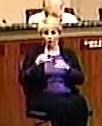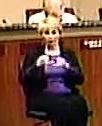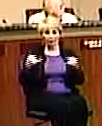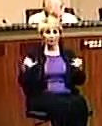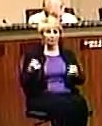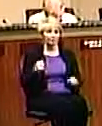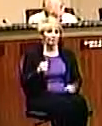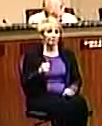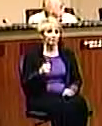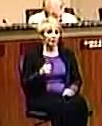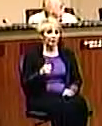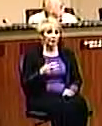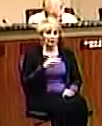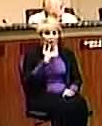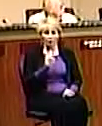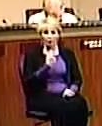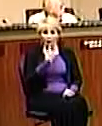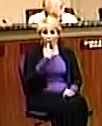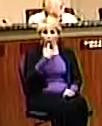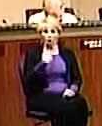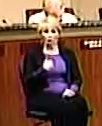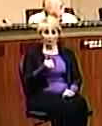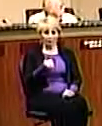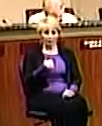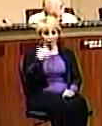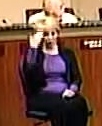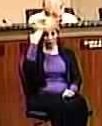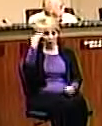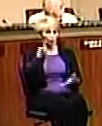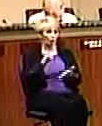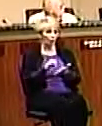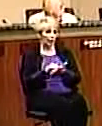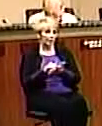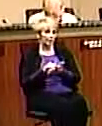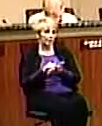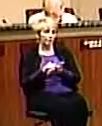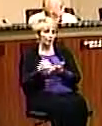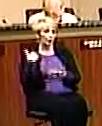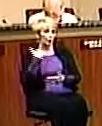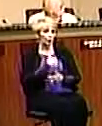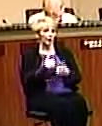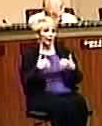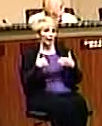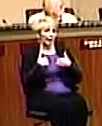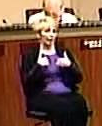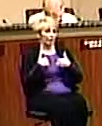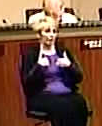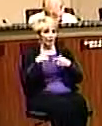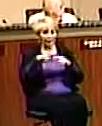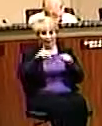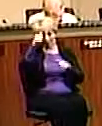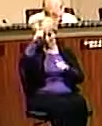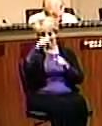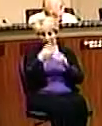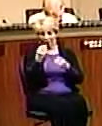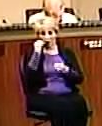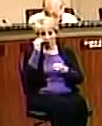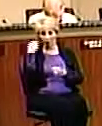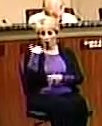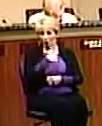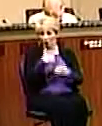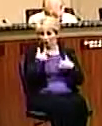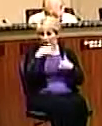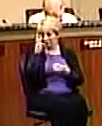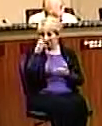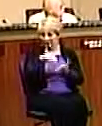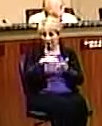I guess it disappoints me to know that we have, and I can't remember how many homes we've got,